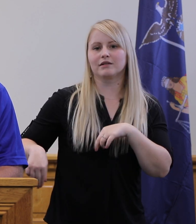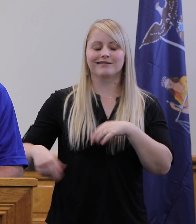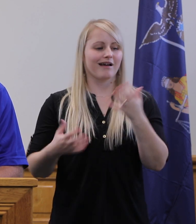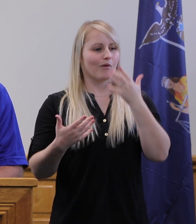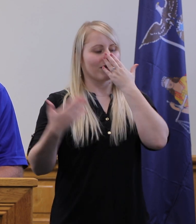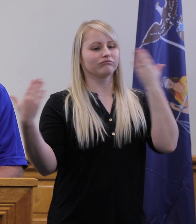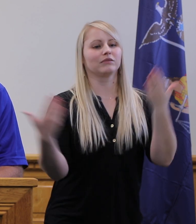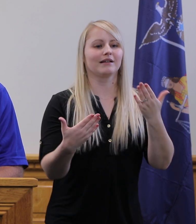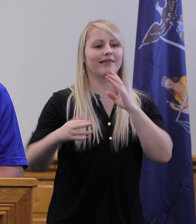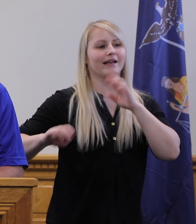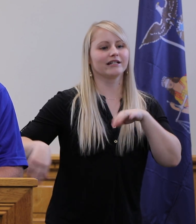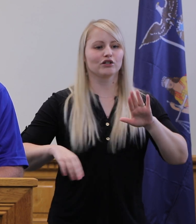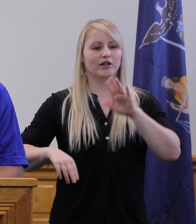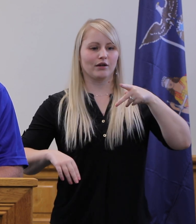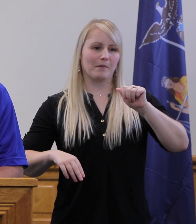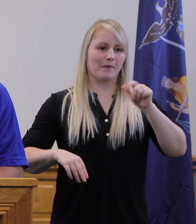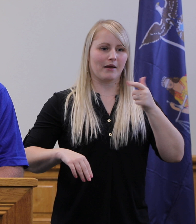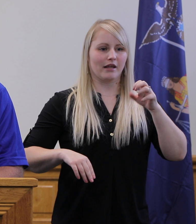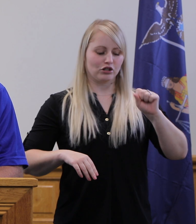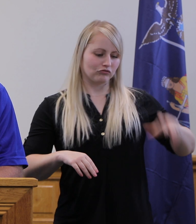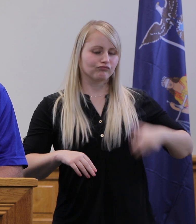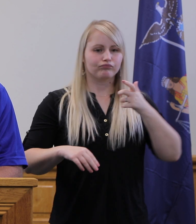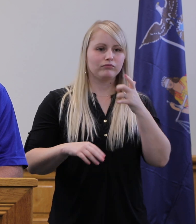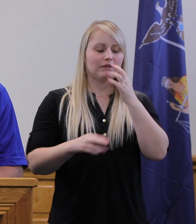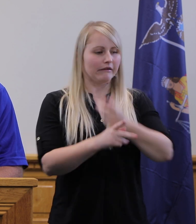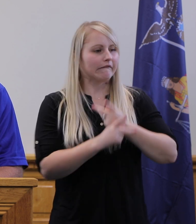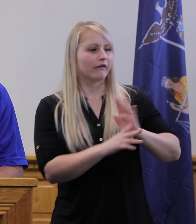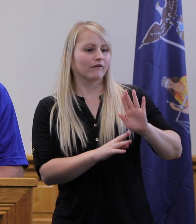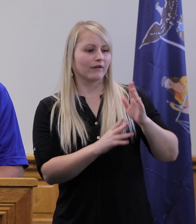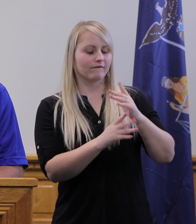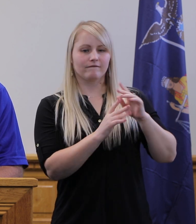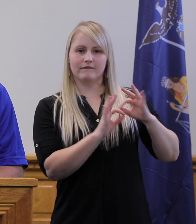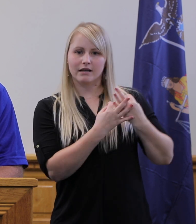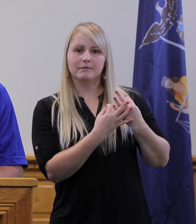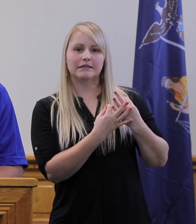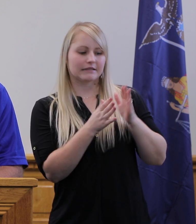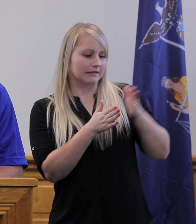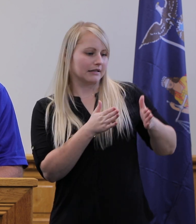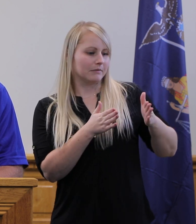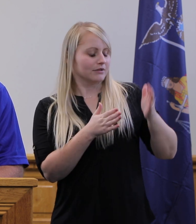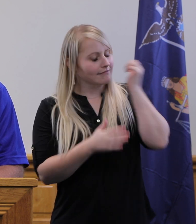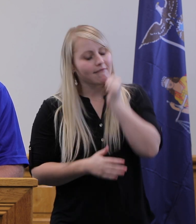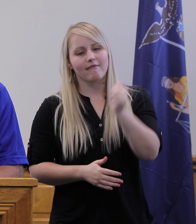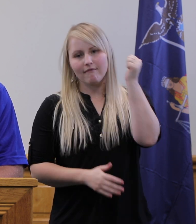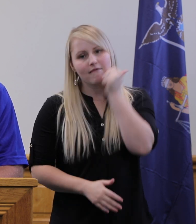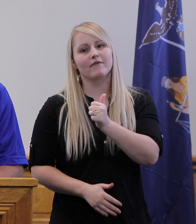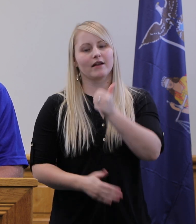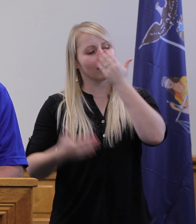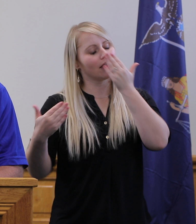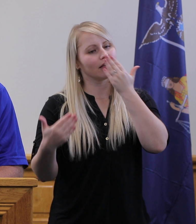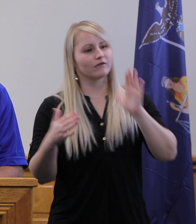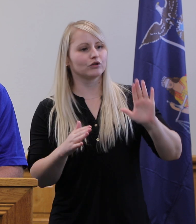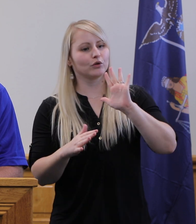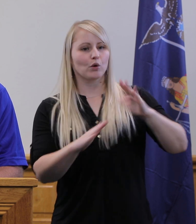their pagers and continue the important work of caring for our families, friends, and neighbors day in and day out. Thank you for